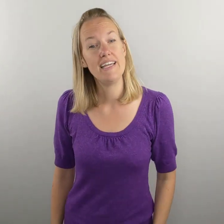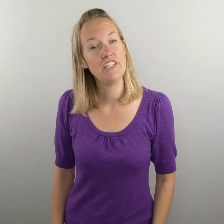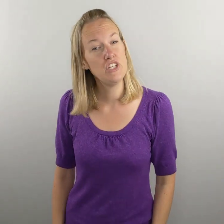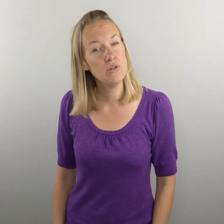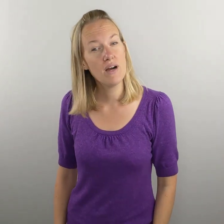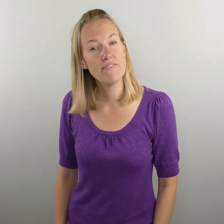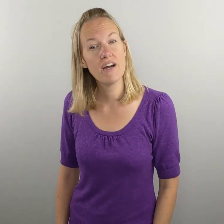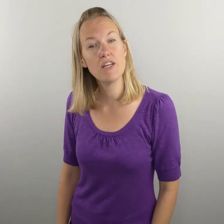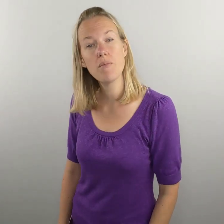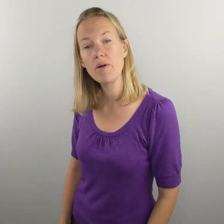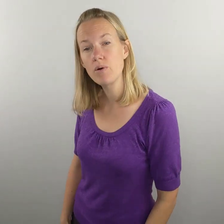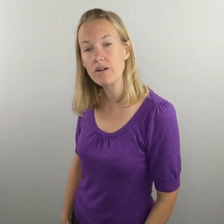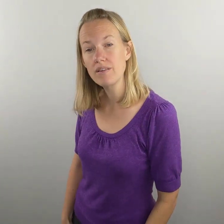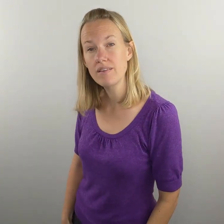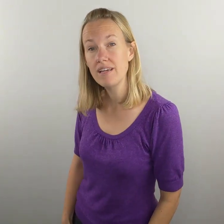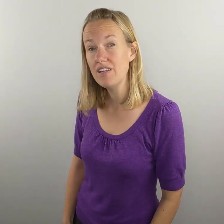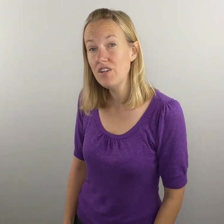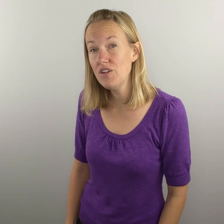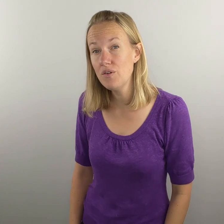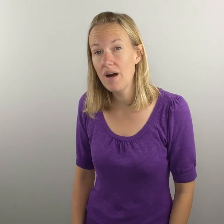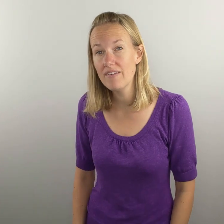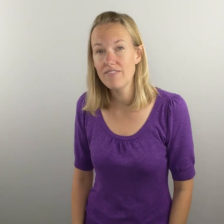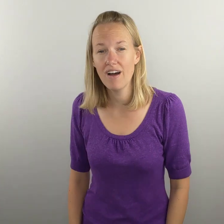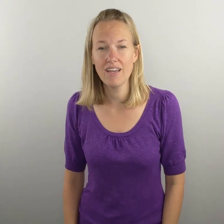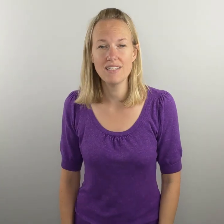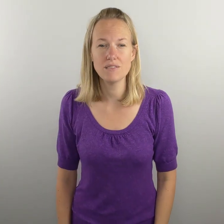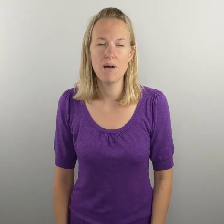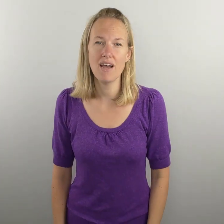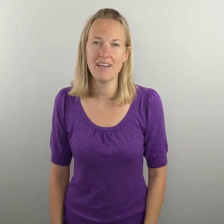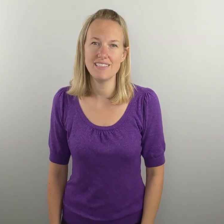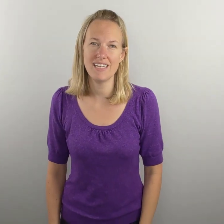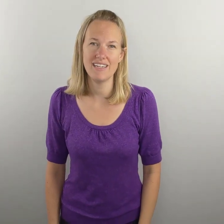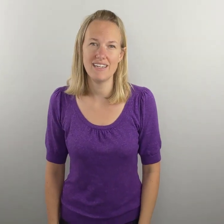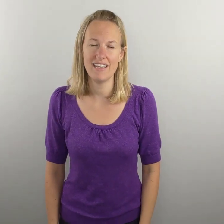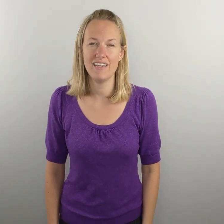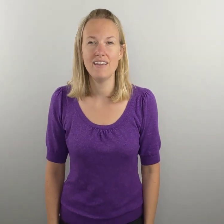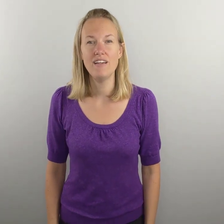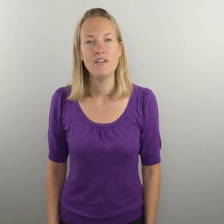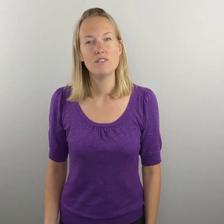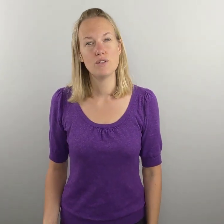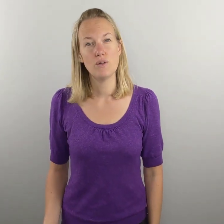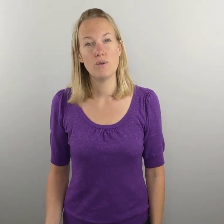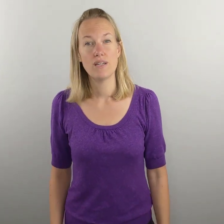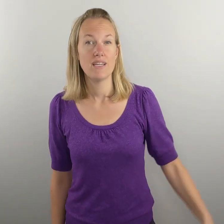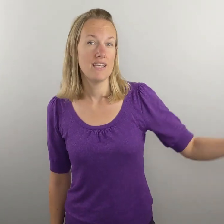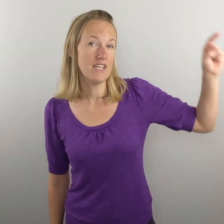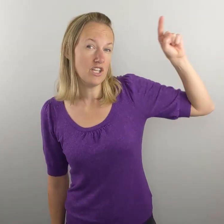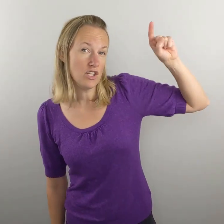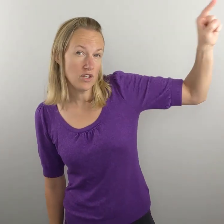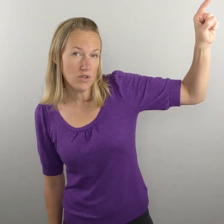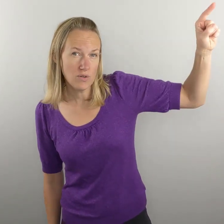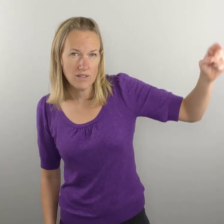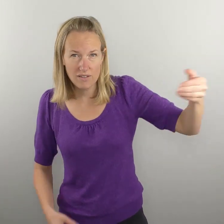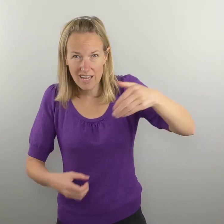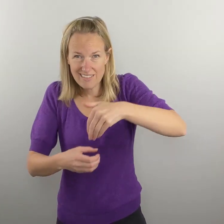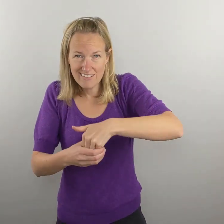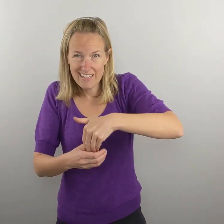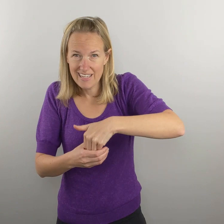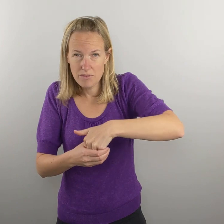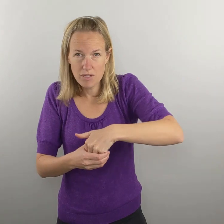In you, I find my worth. In you, I find my identity. So, in you can do in, but you